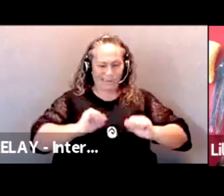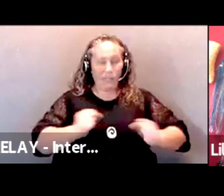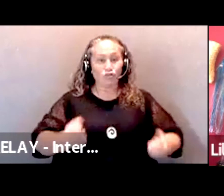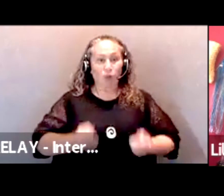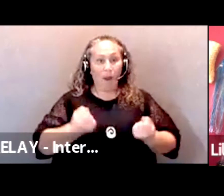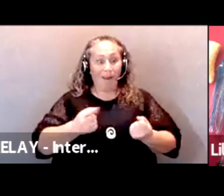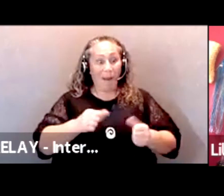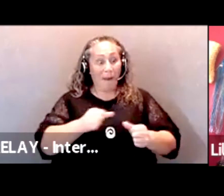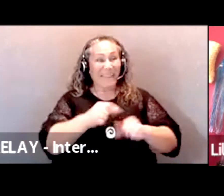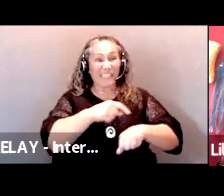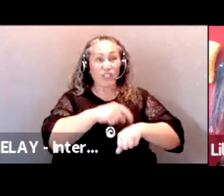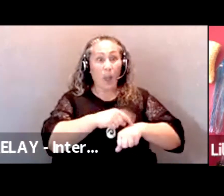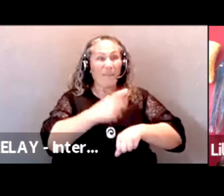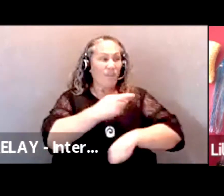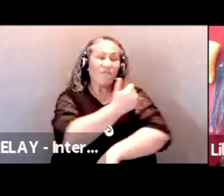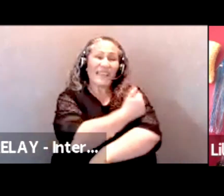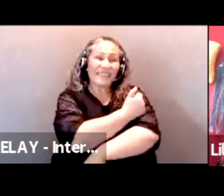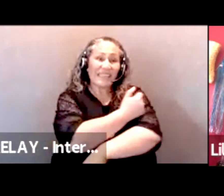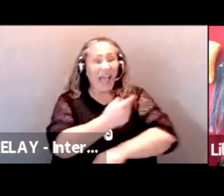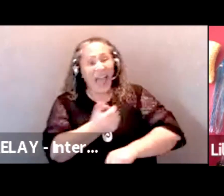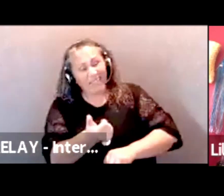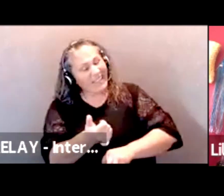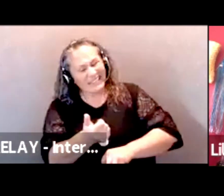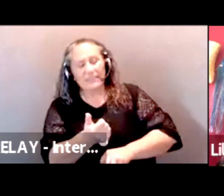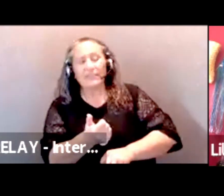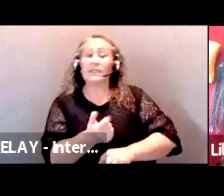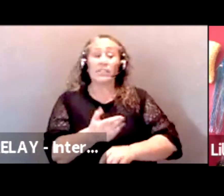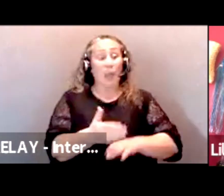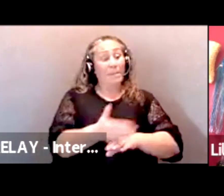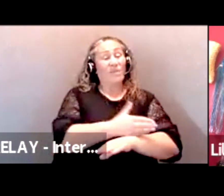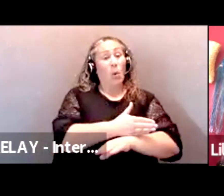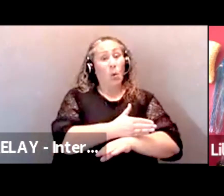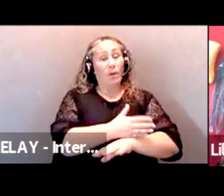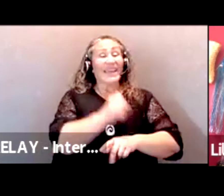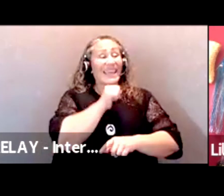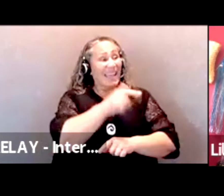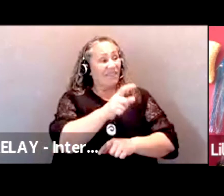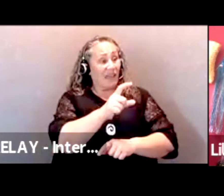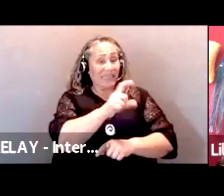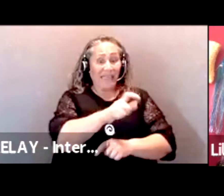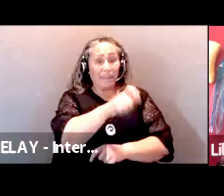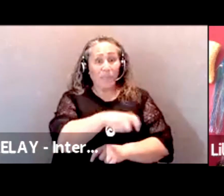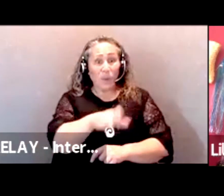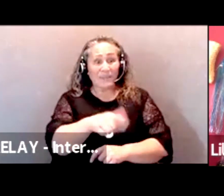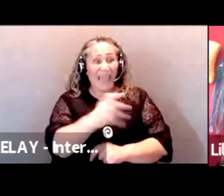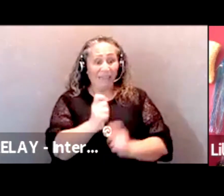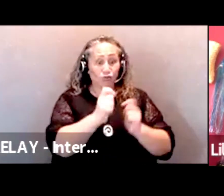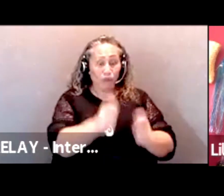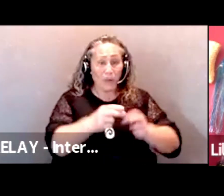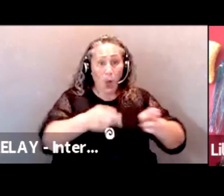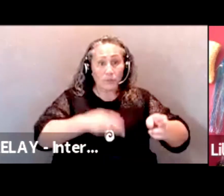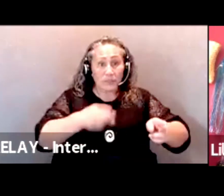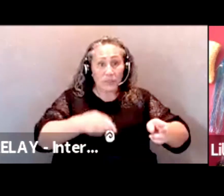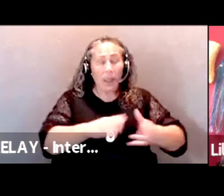the vaccination. And so anybody who is having treatment at the hospital, their doctor